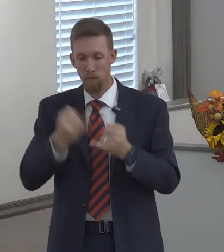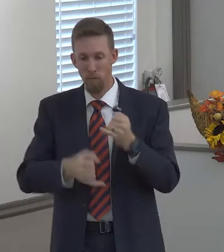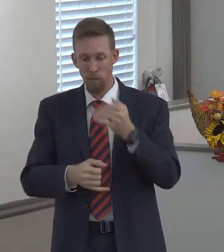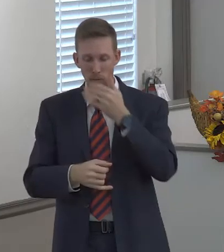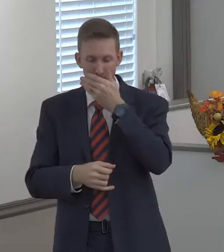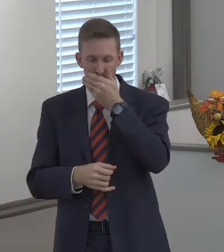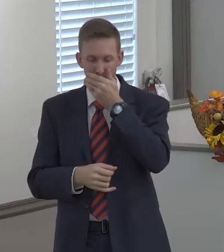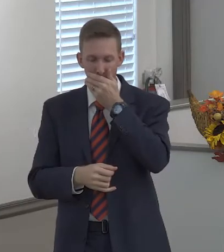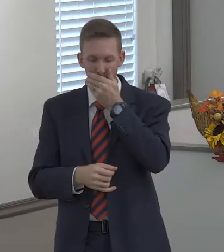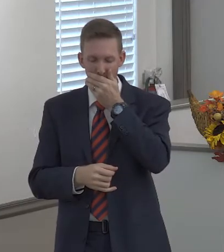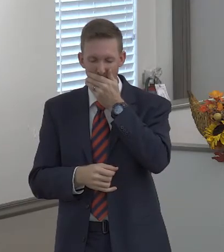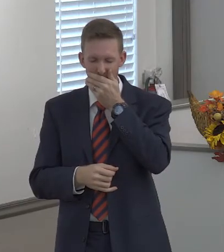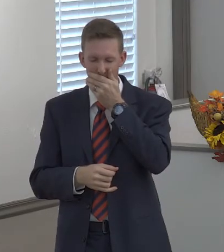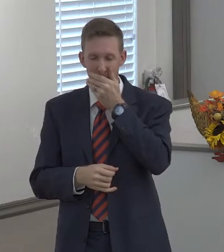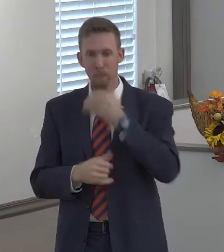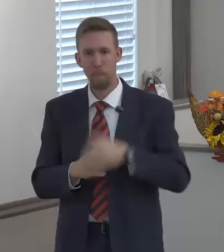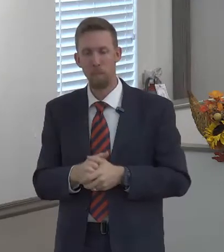okay.